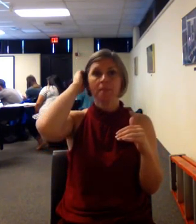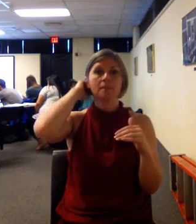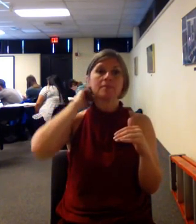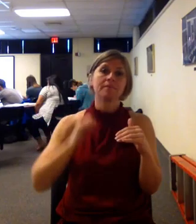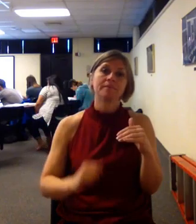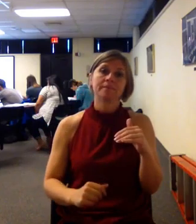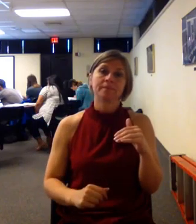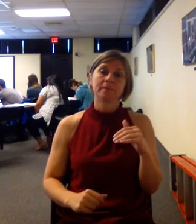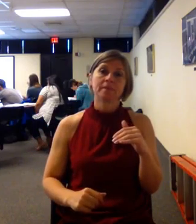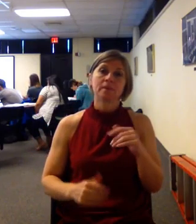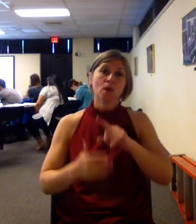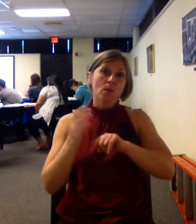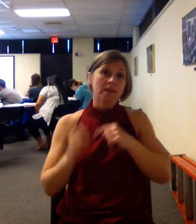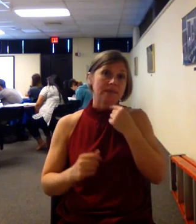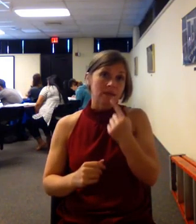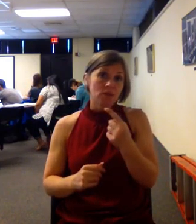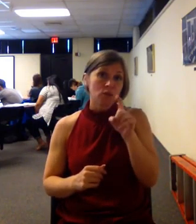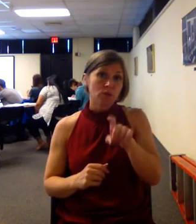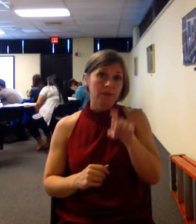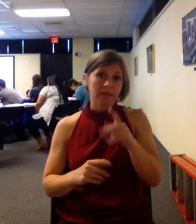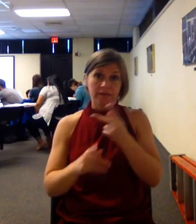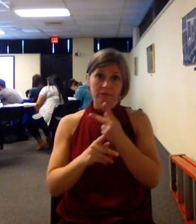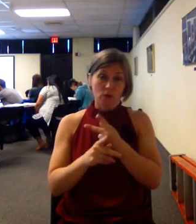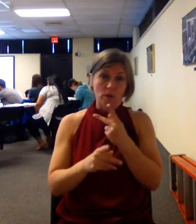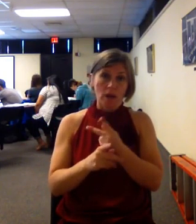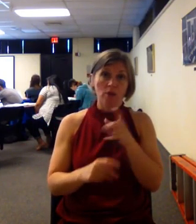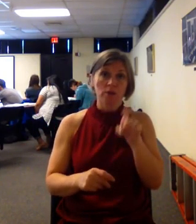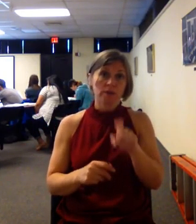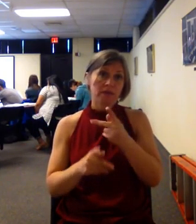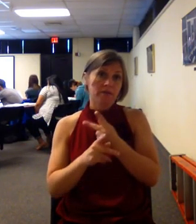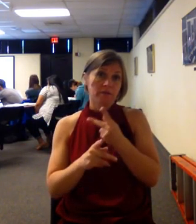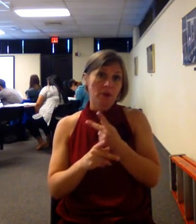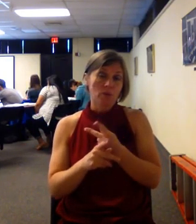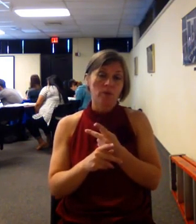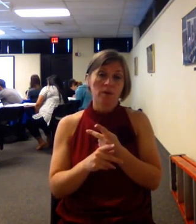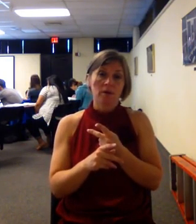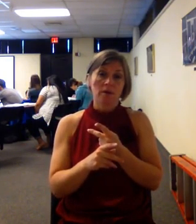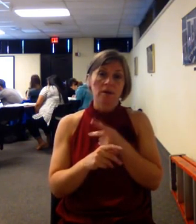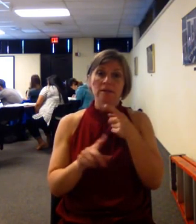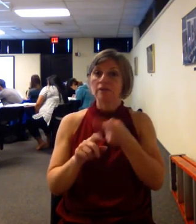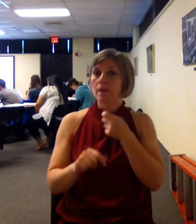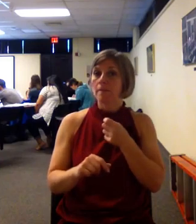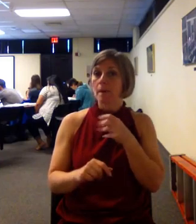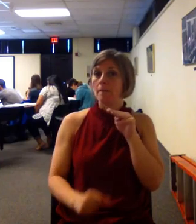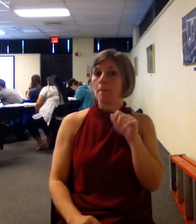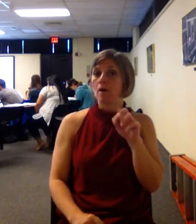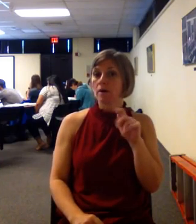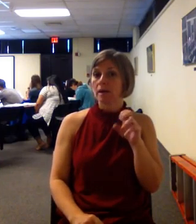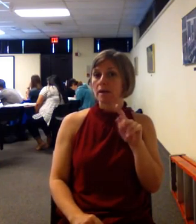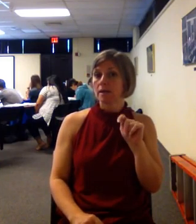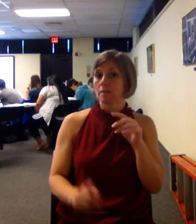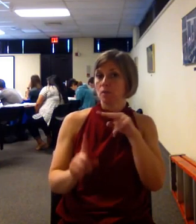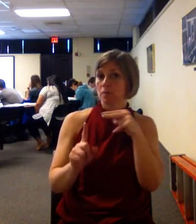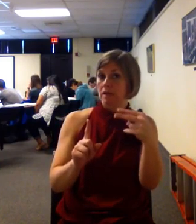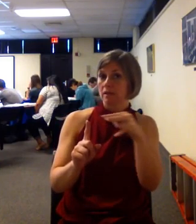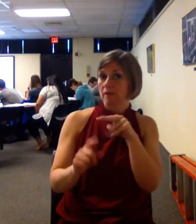what he's telling you is, what you need to figure out is you need to figure out, this is from a market perspective, what the market value of your